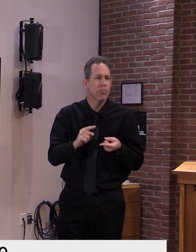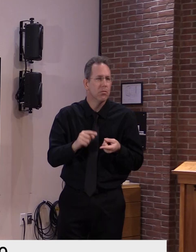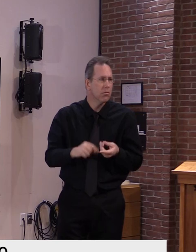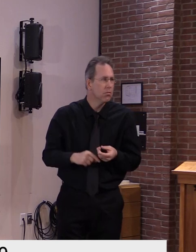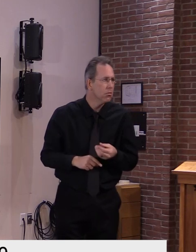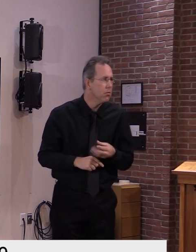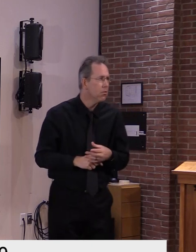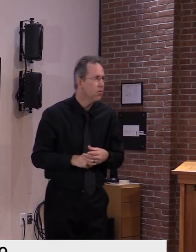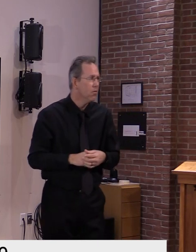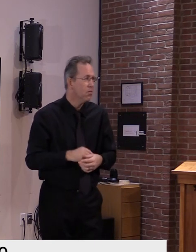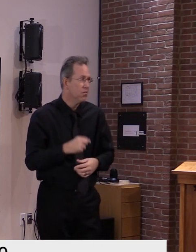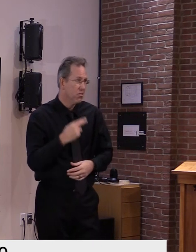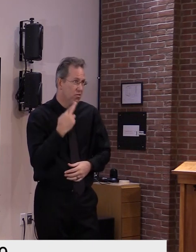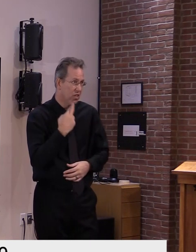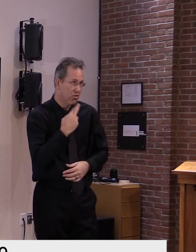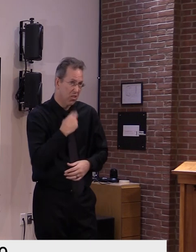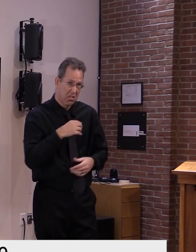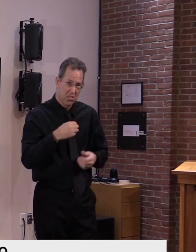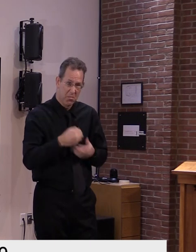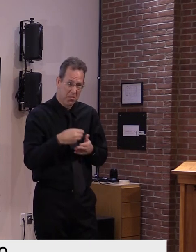in particular.